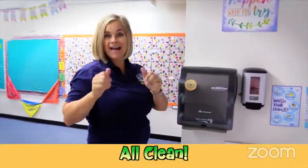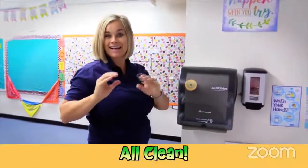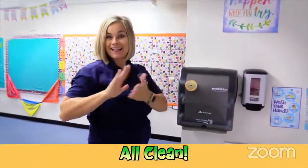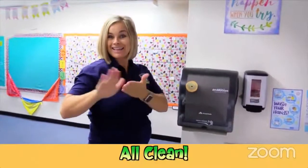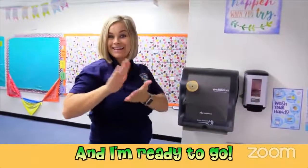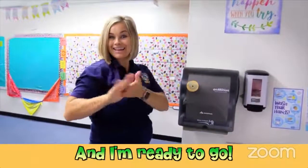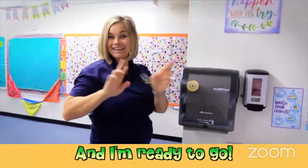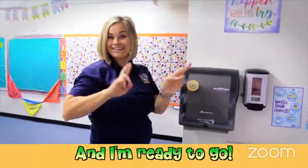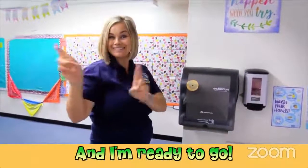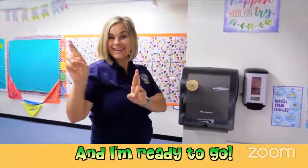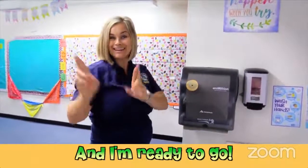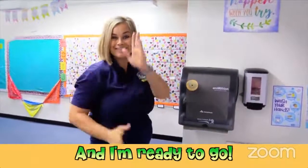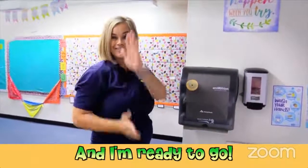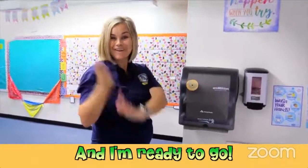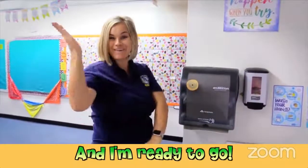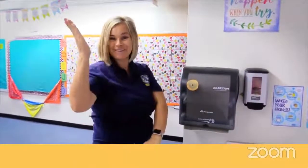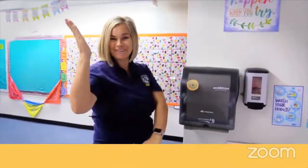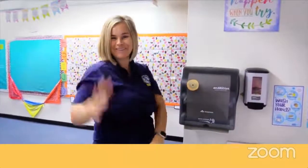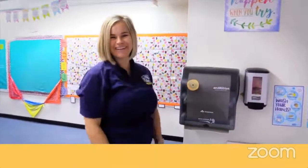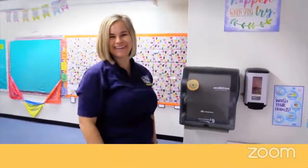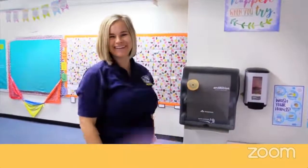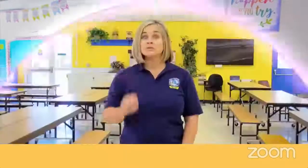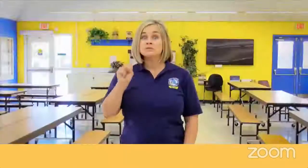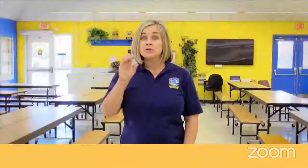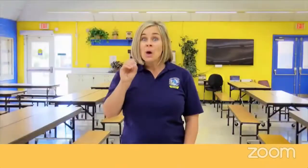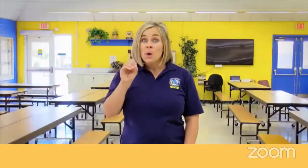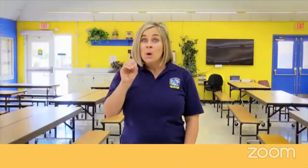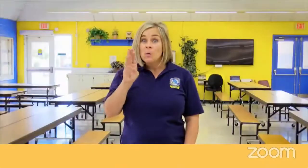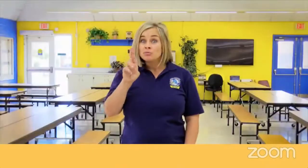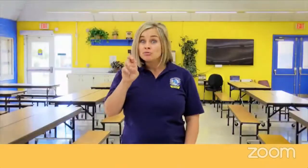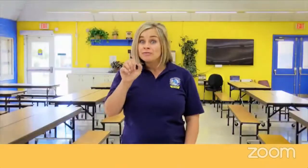All clean, and I'm ready to go.